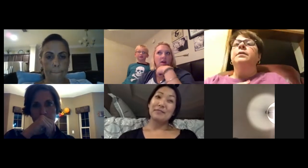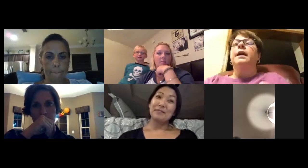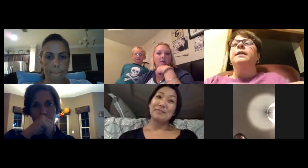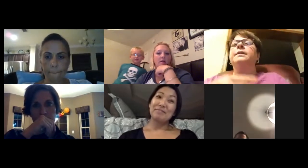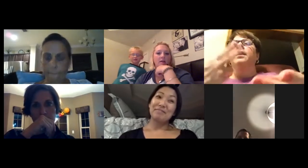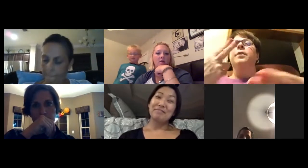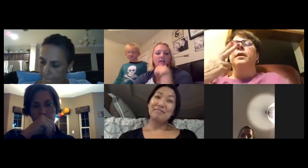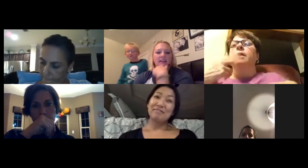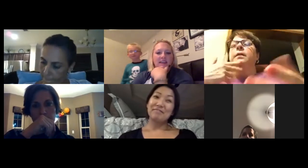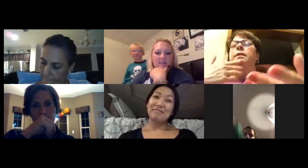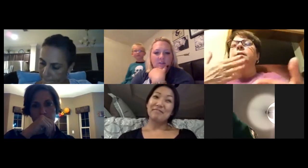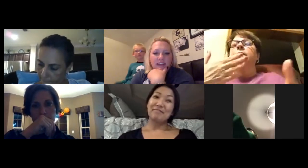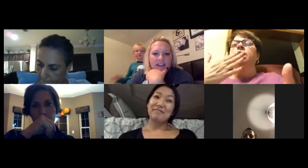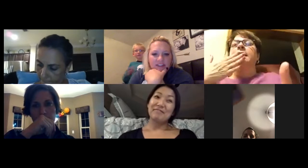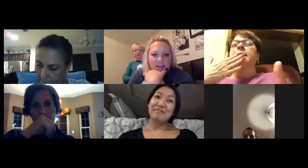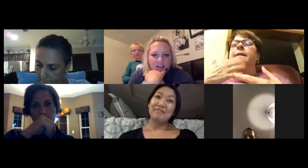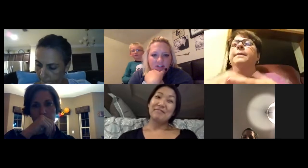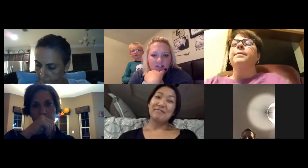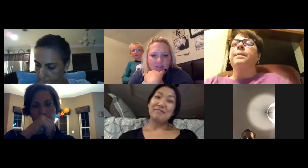so Leanne, you could say, Leanne's on here. She was